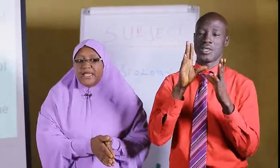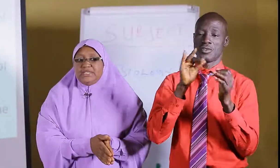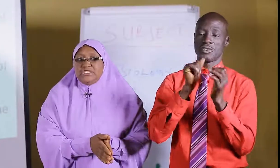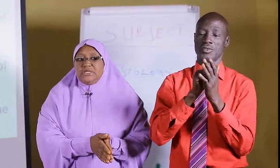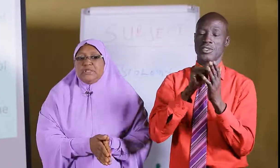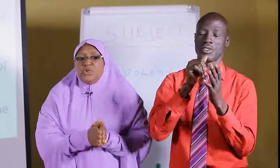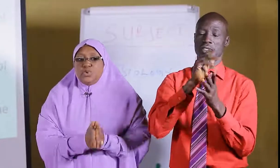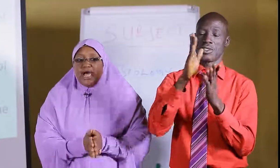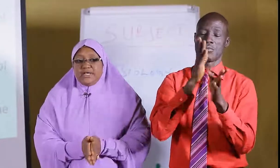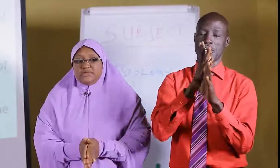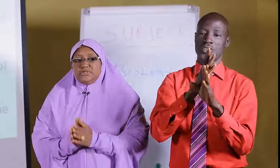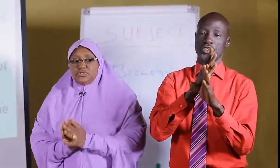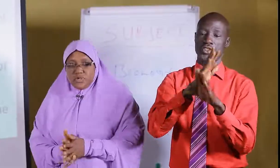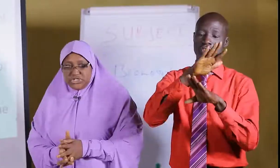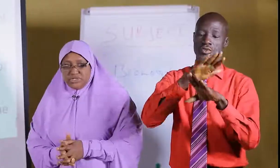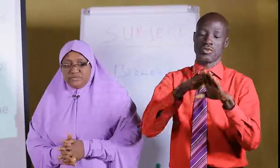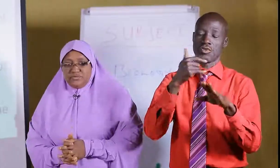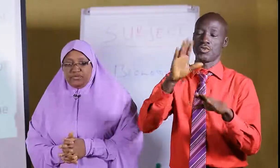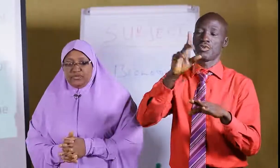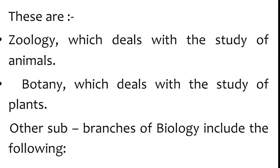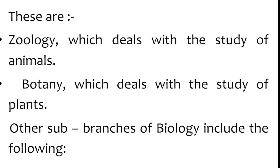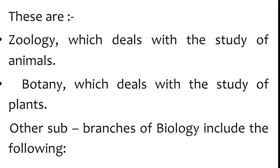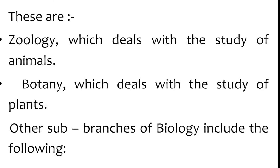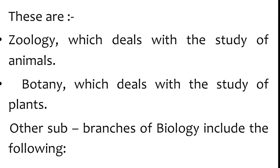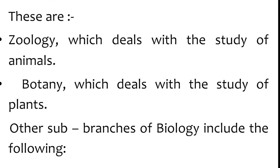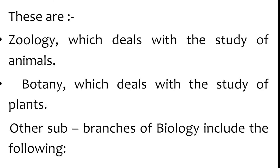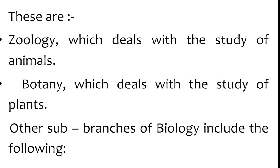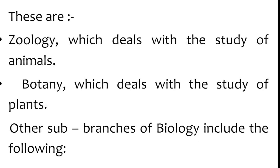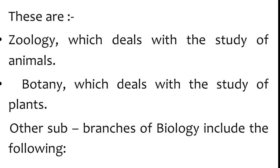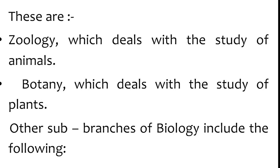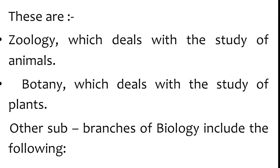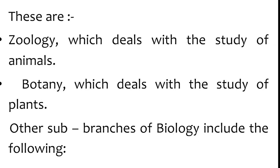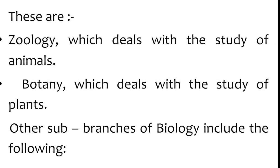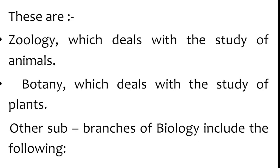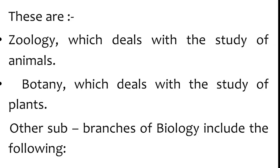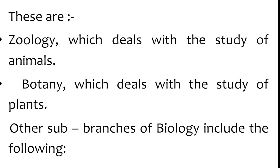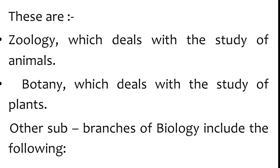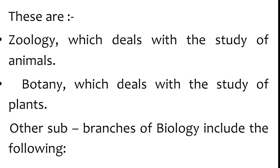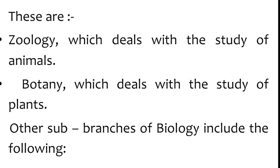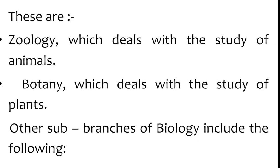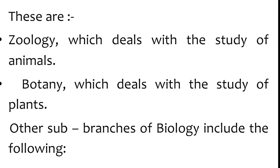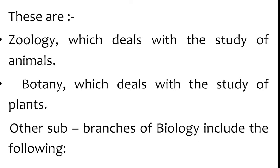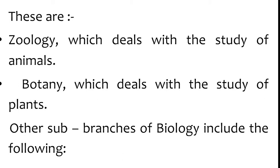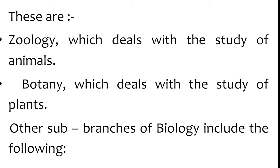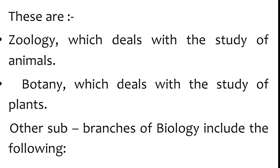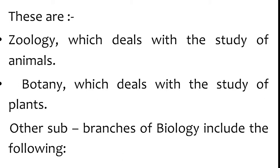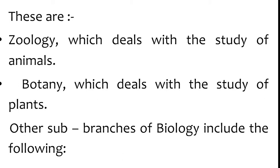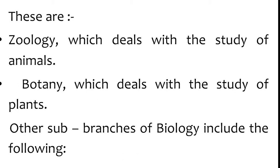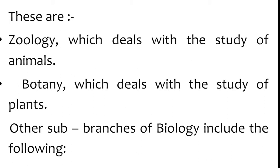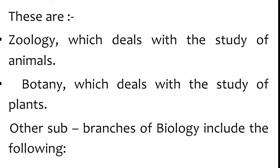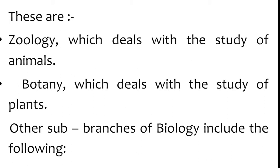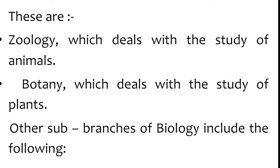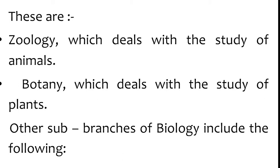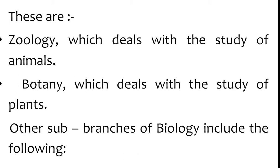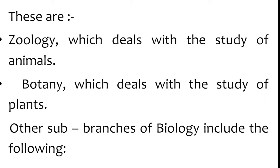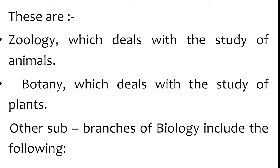of biology known as zoology. Then whenever you are dealing with the study